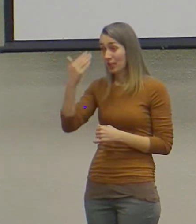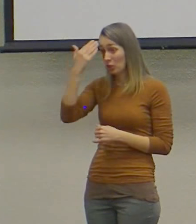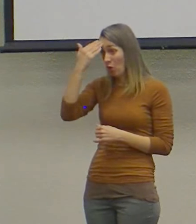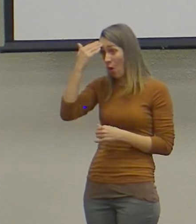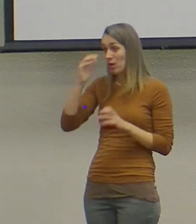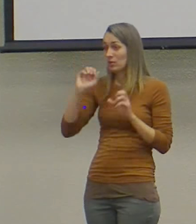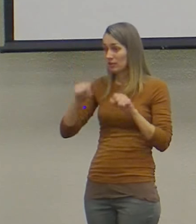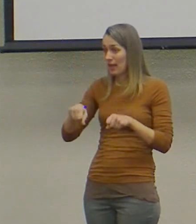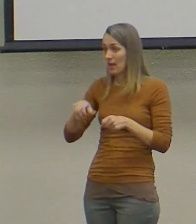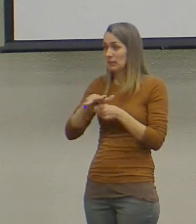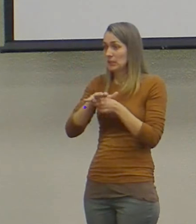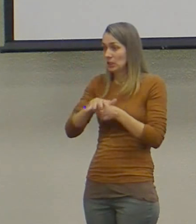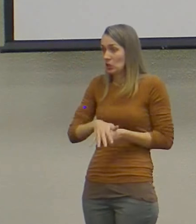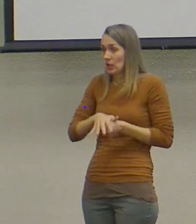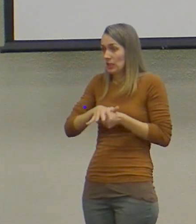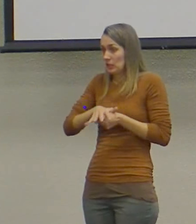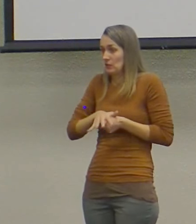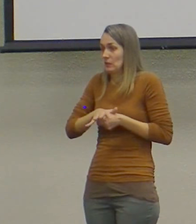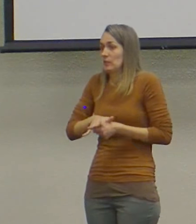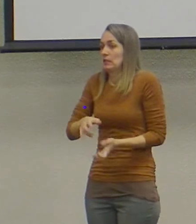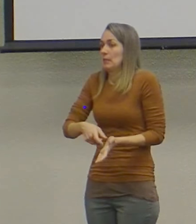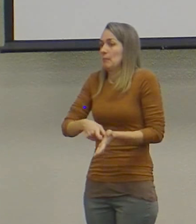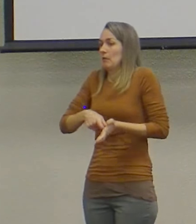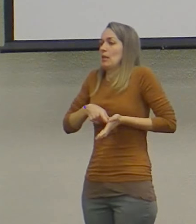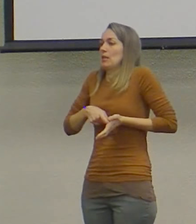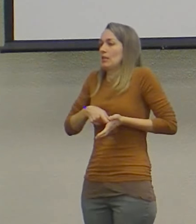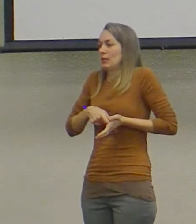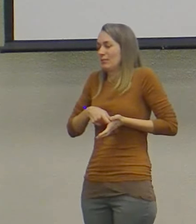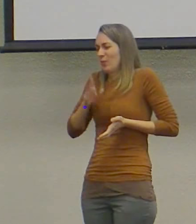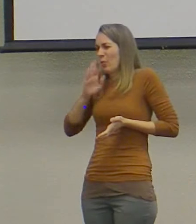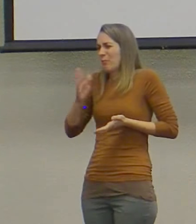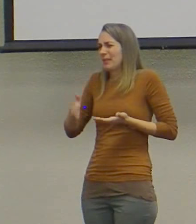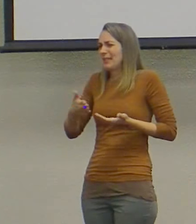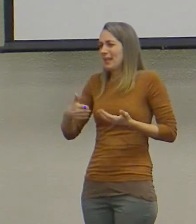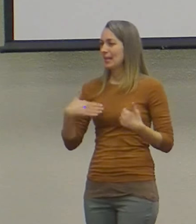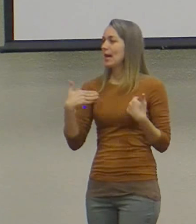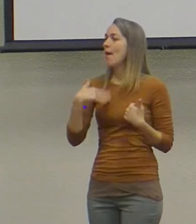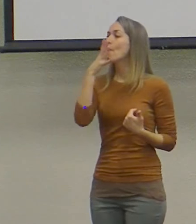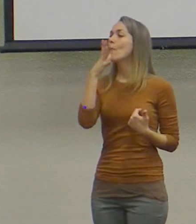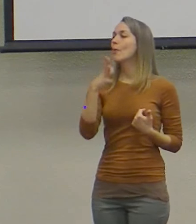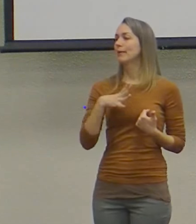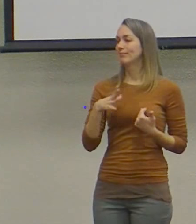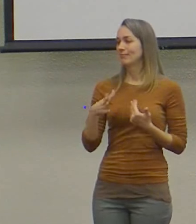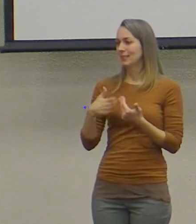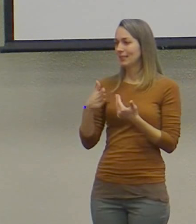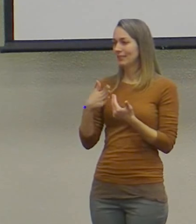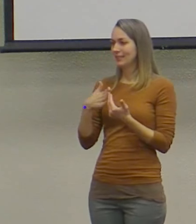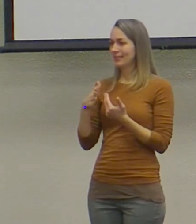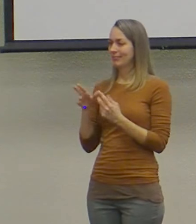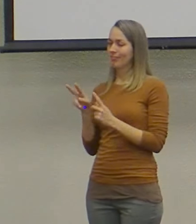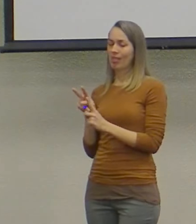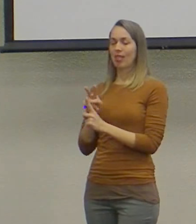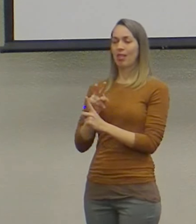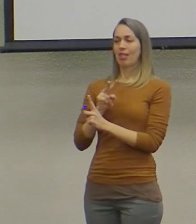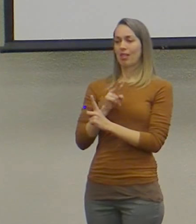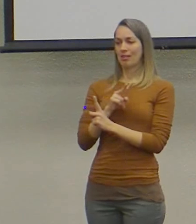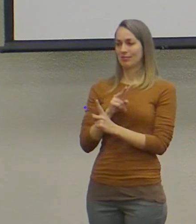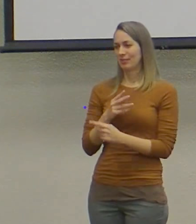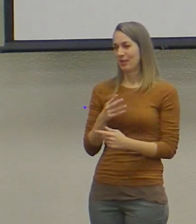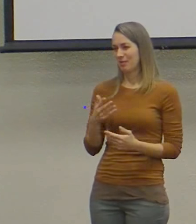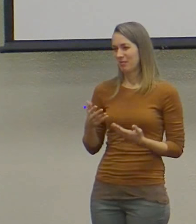can be quite demanding, and it would be very easy for a young woman to lose herself in